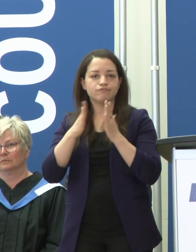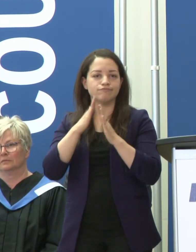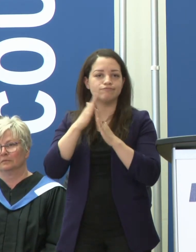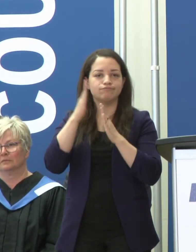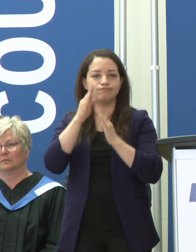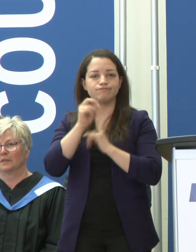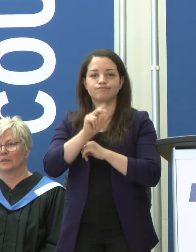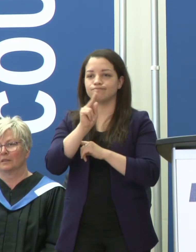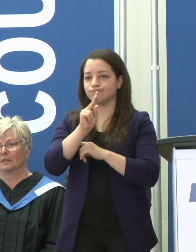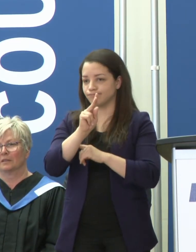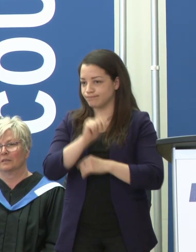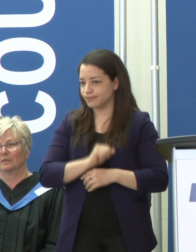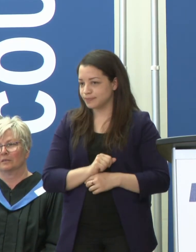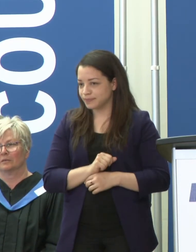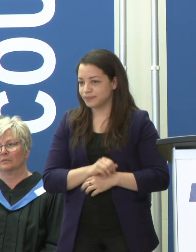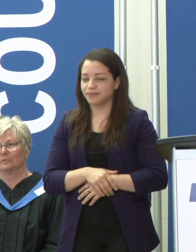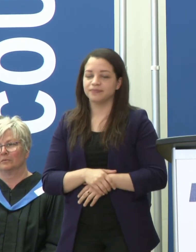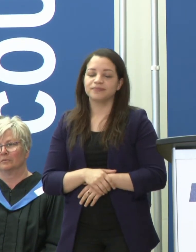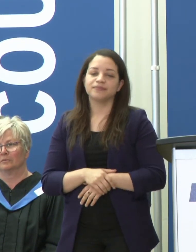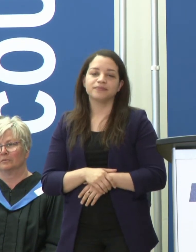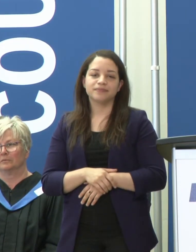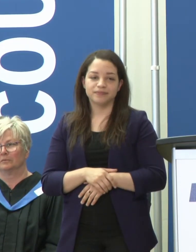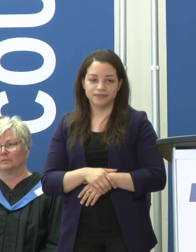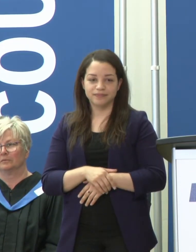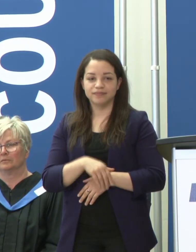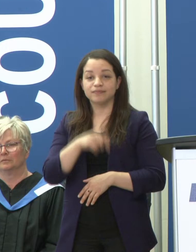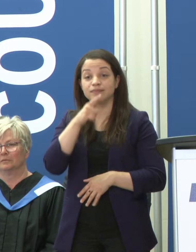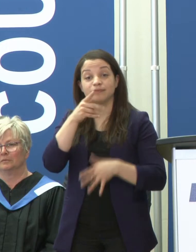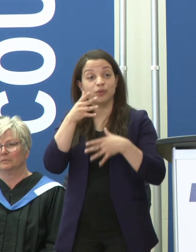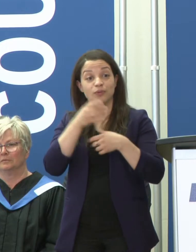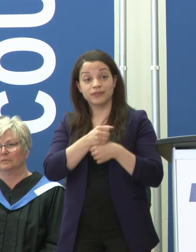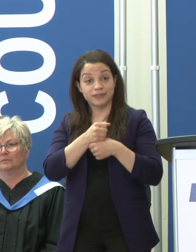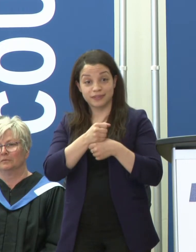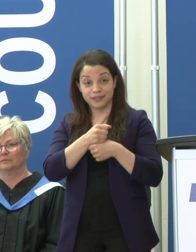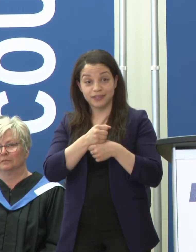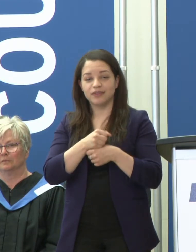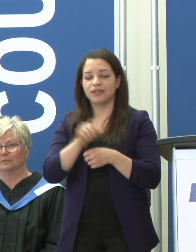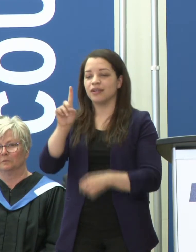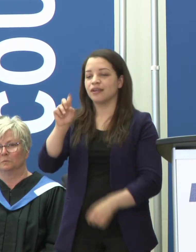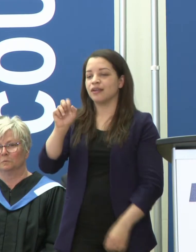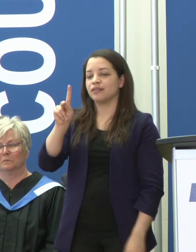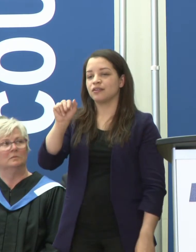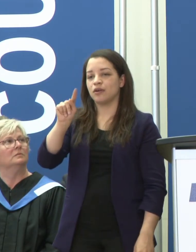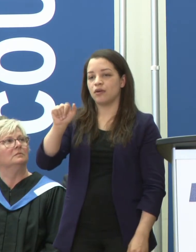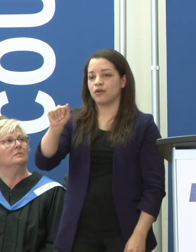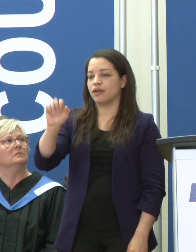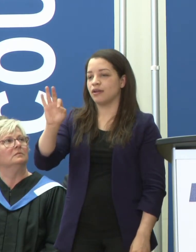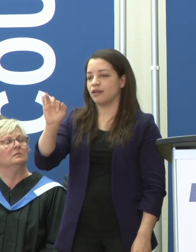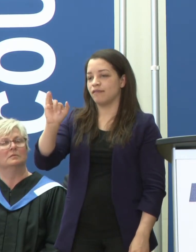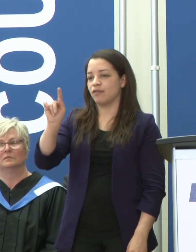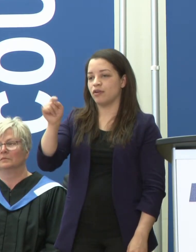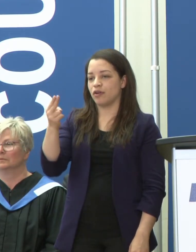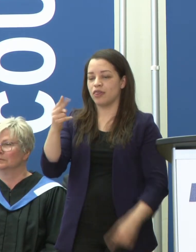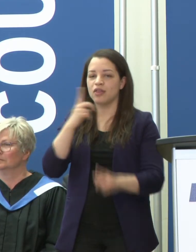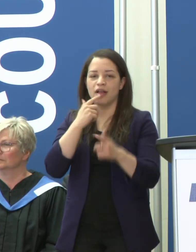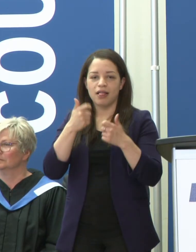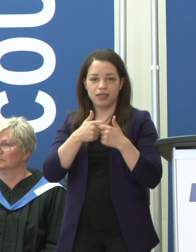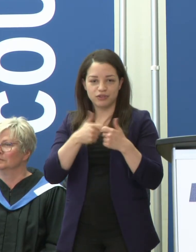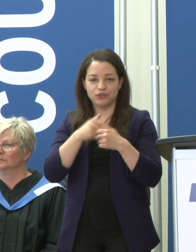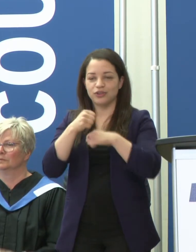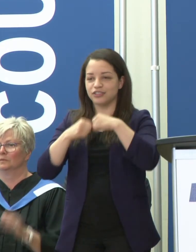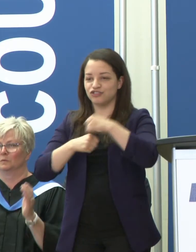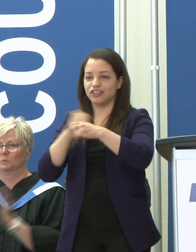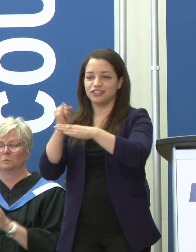highest academic standing. This year's recipient is Dakota Firth Electrical Construction